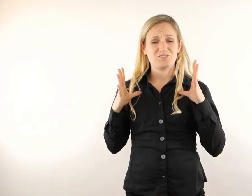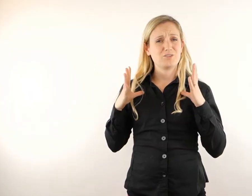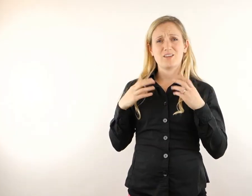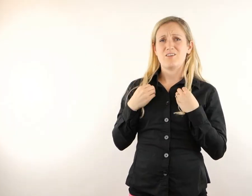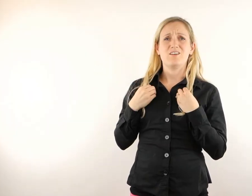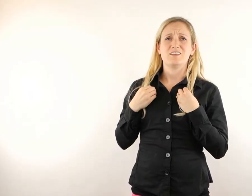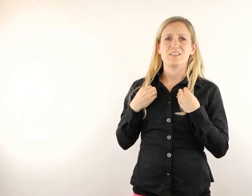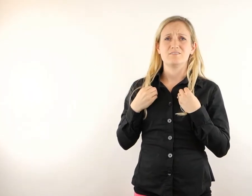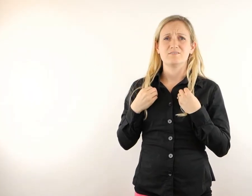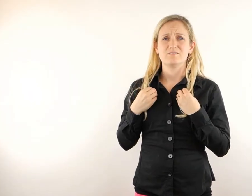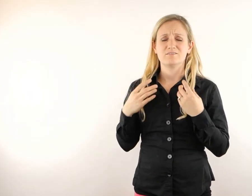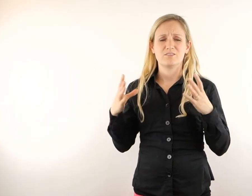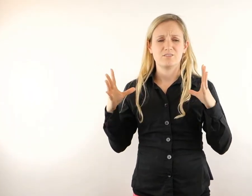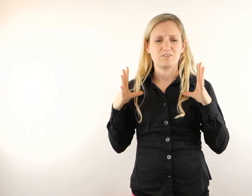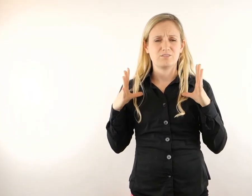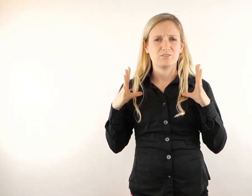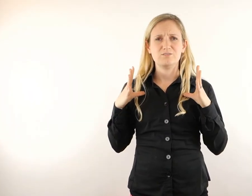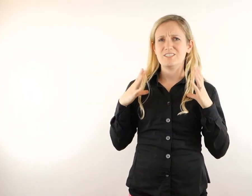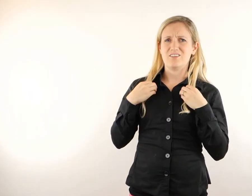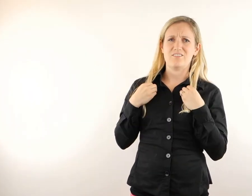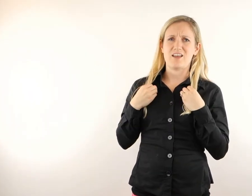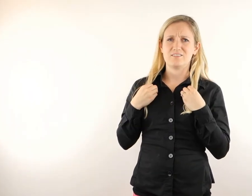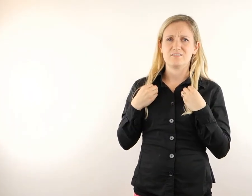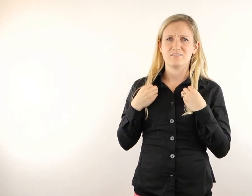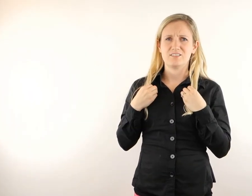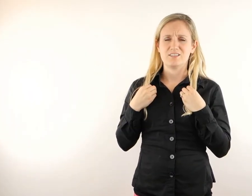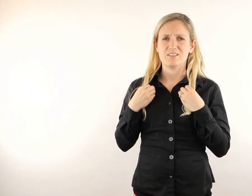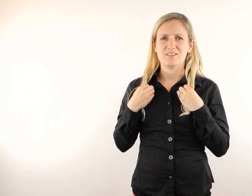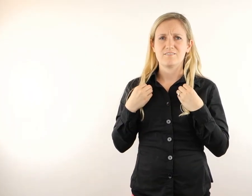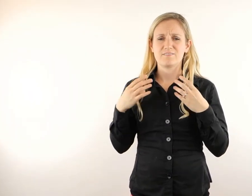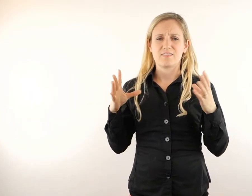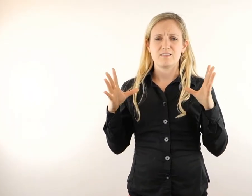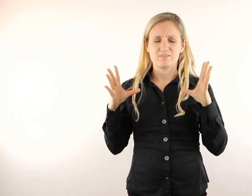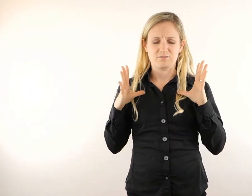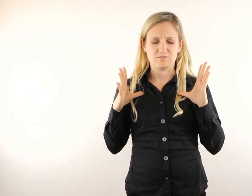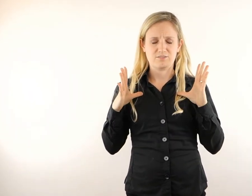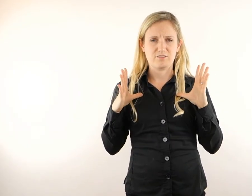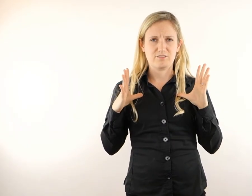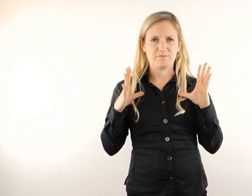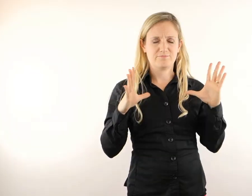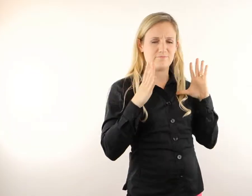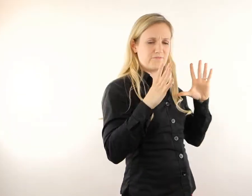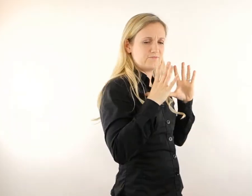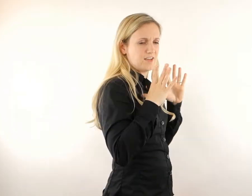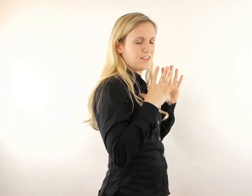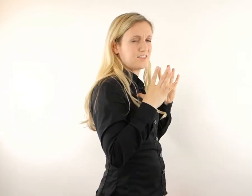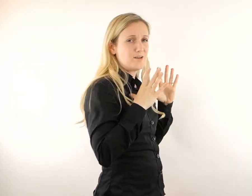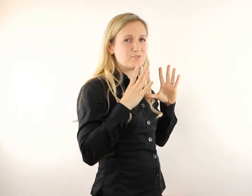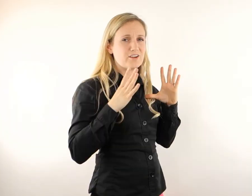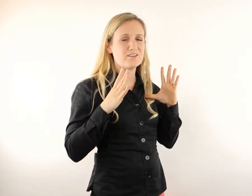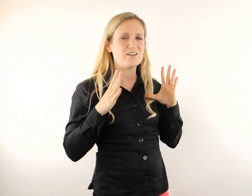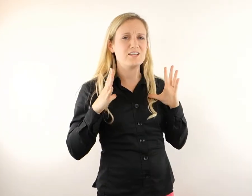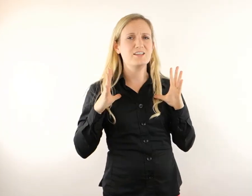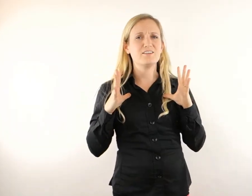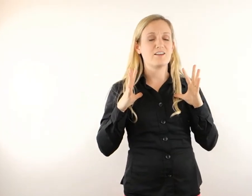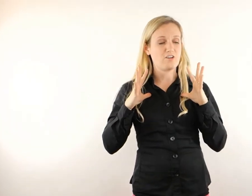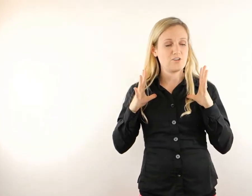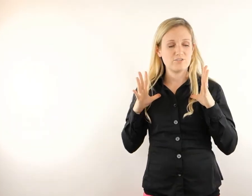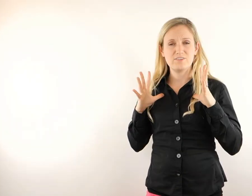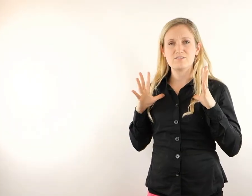took it all in? Who did all that? So your thumbs are kind of right here, and all your fingers